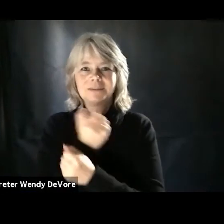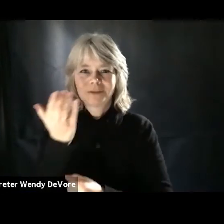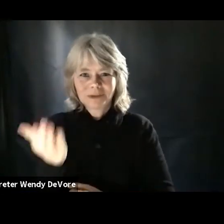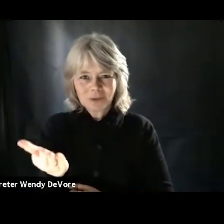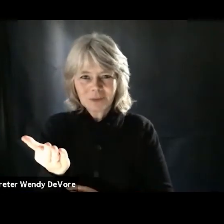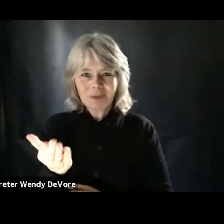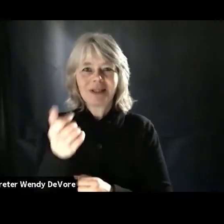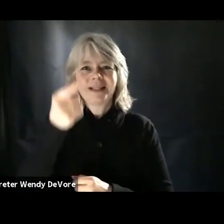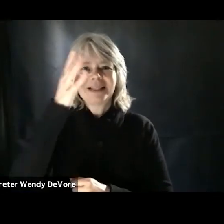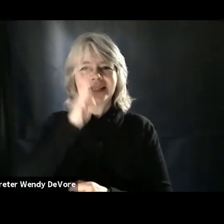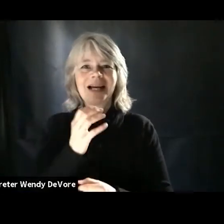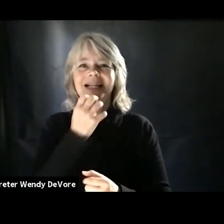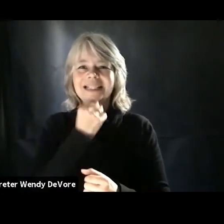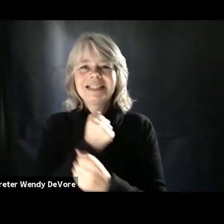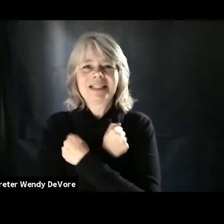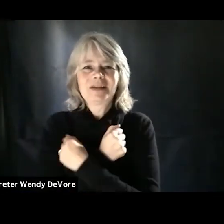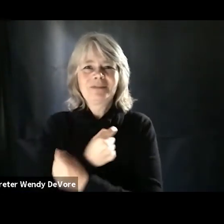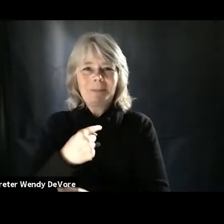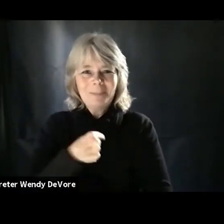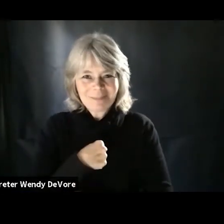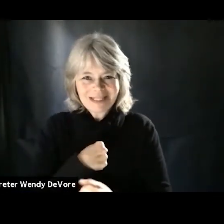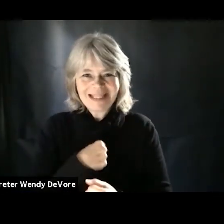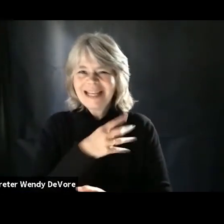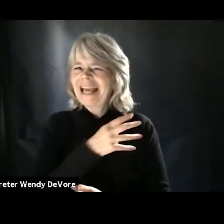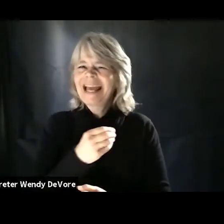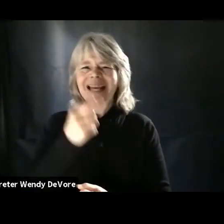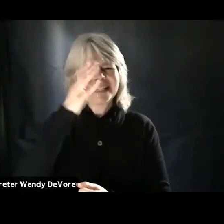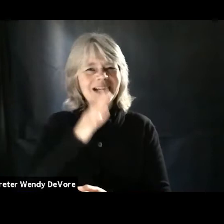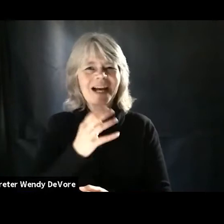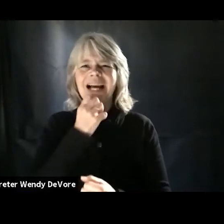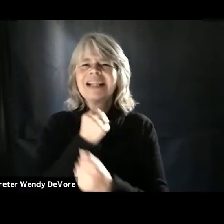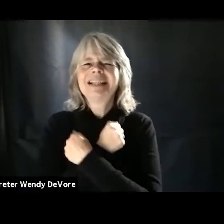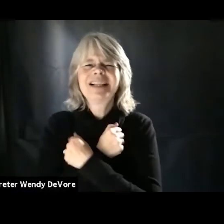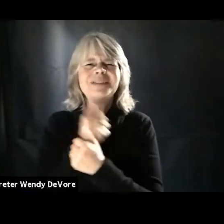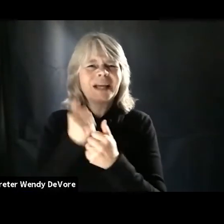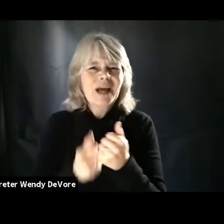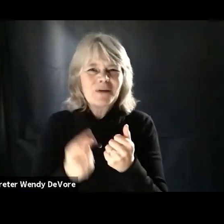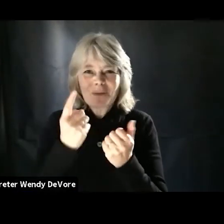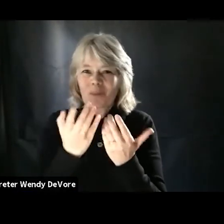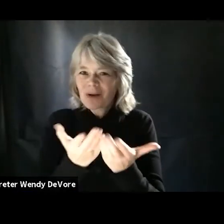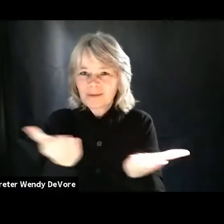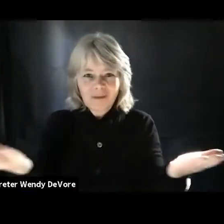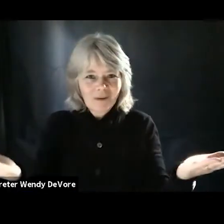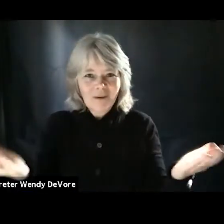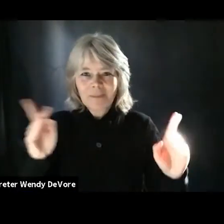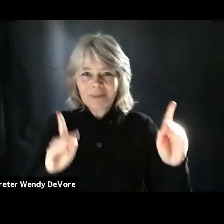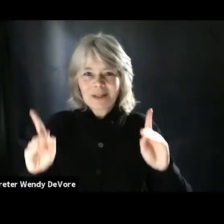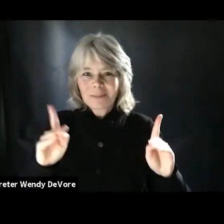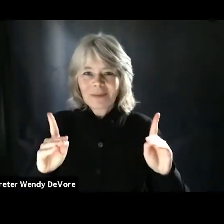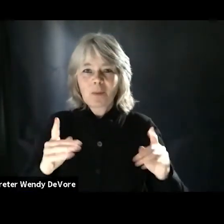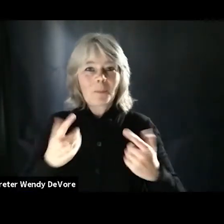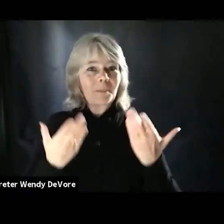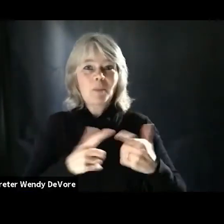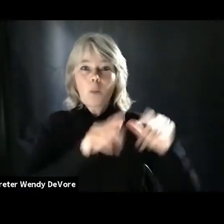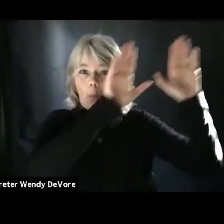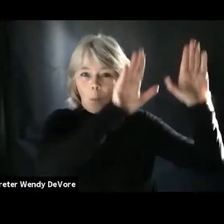God loves me. And God loves every one of us. Whether we're really great